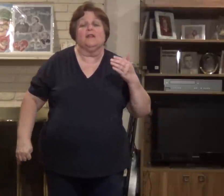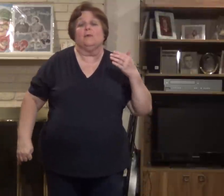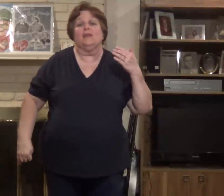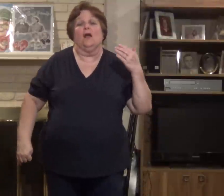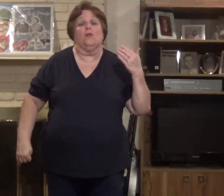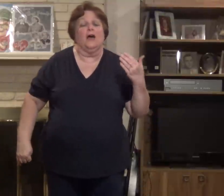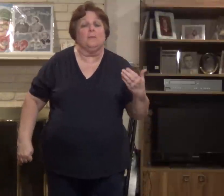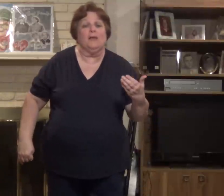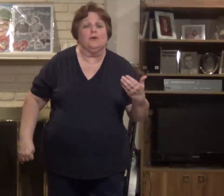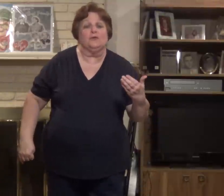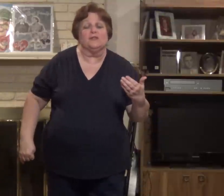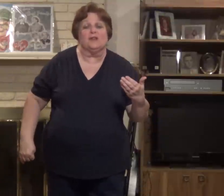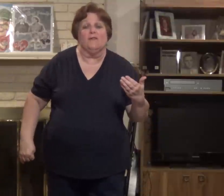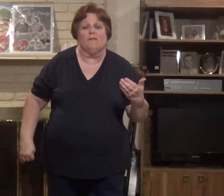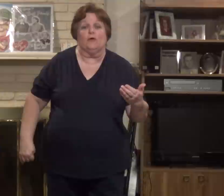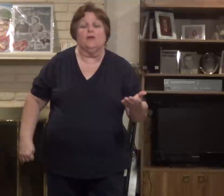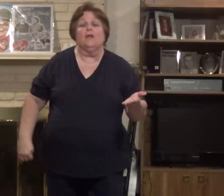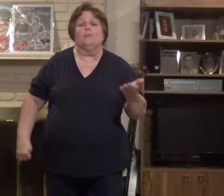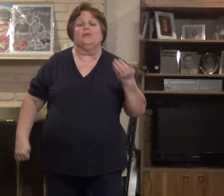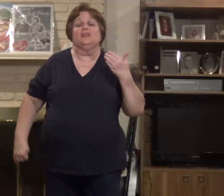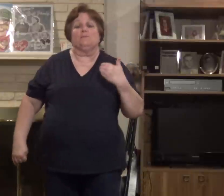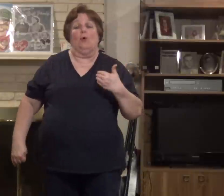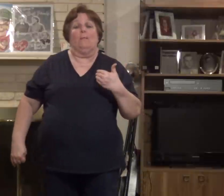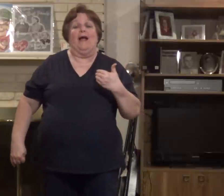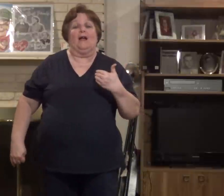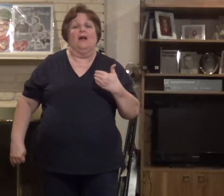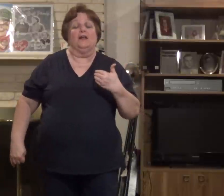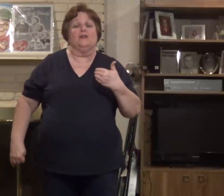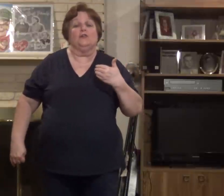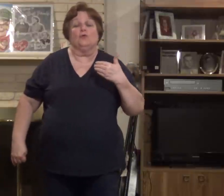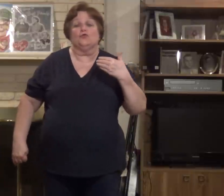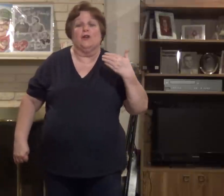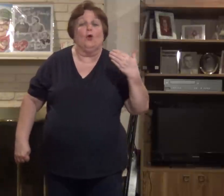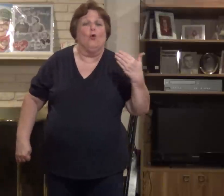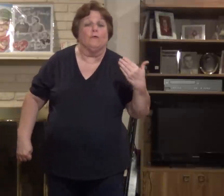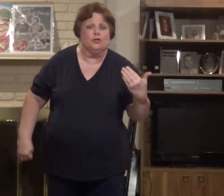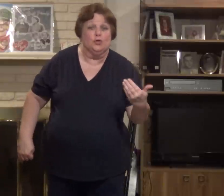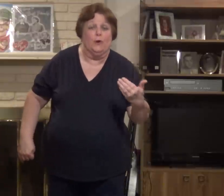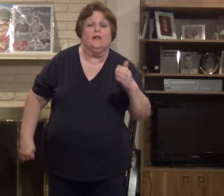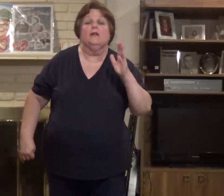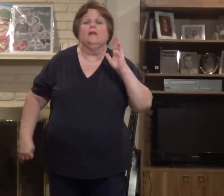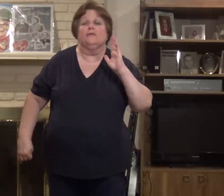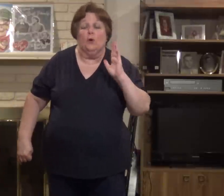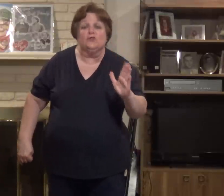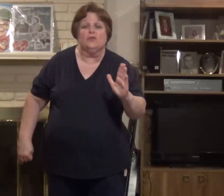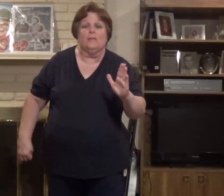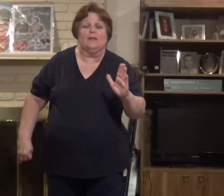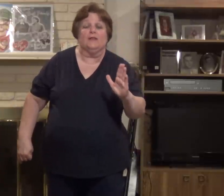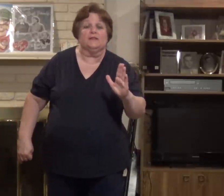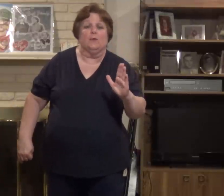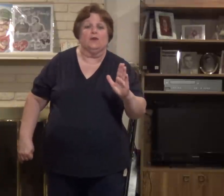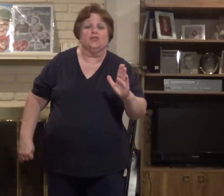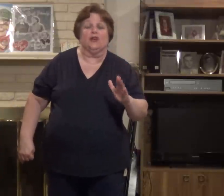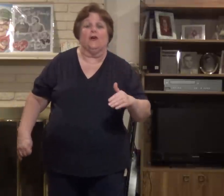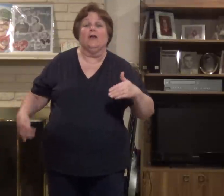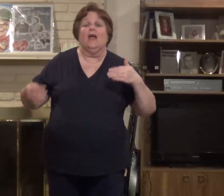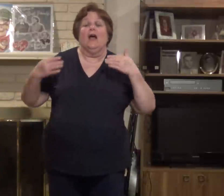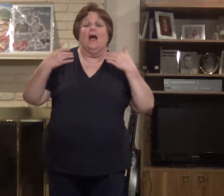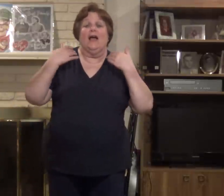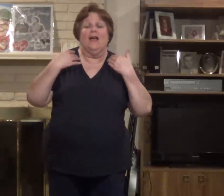giving me a lot of pain or discomfort, please pull back on it. Don't try to overdo it. Those are the main things I wanted to share. I have